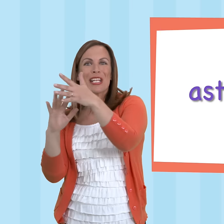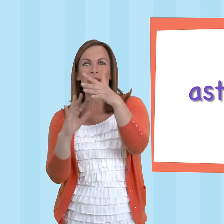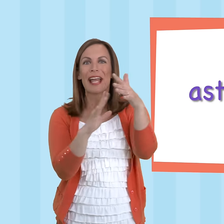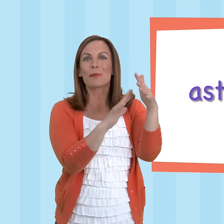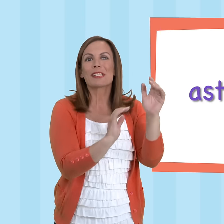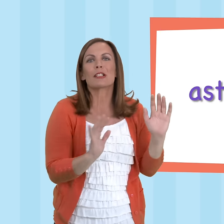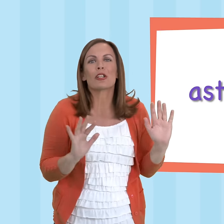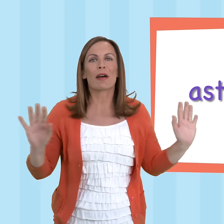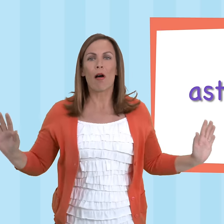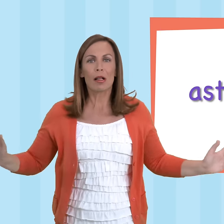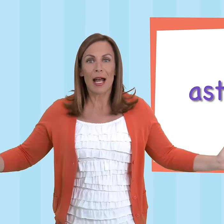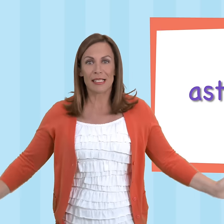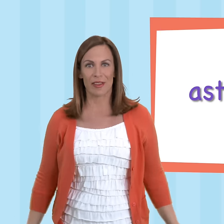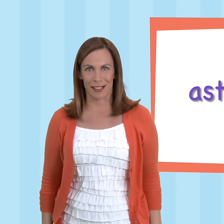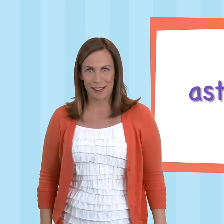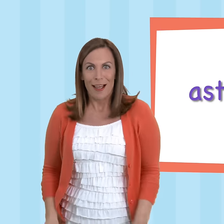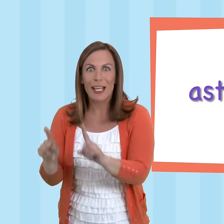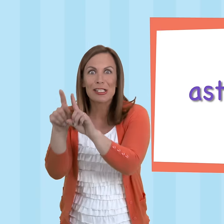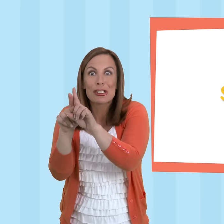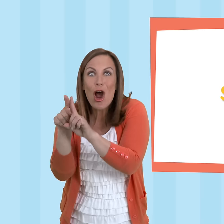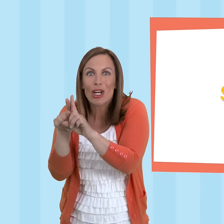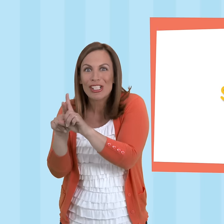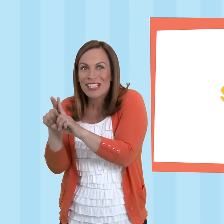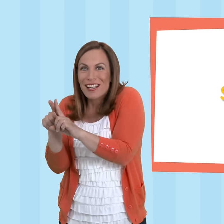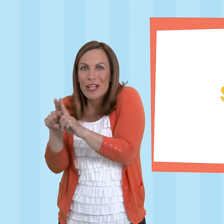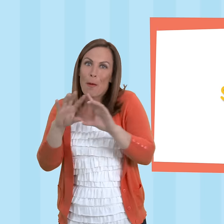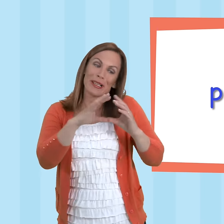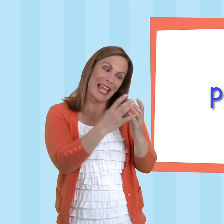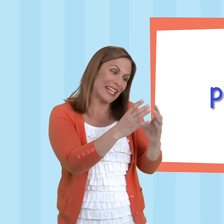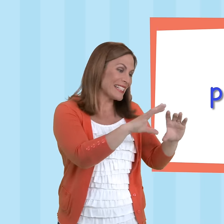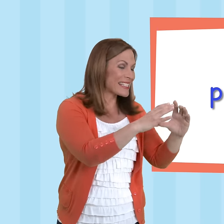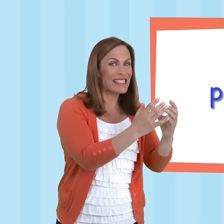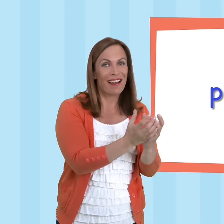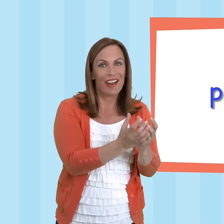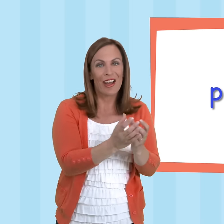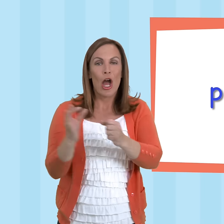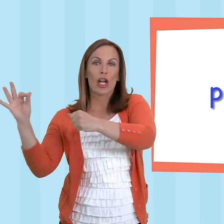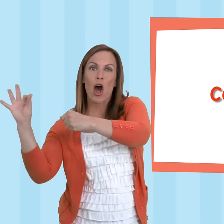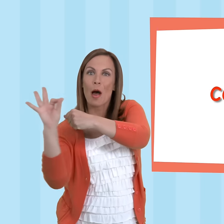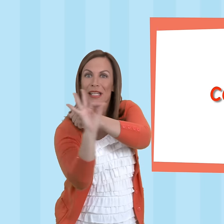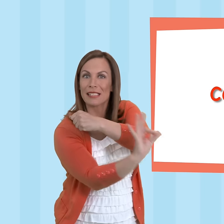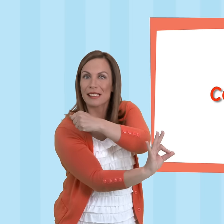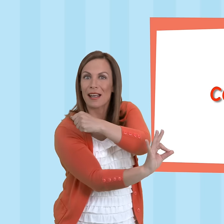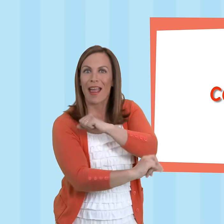Astronomy helps us learn about all kinds of things, like stars, planets, comets,